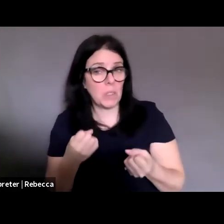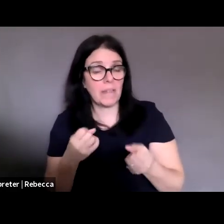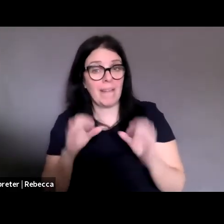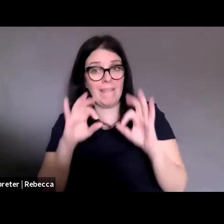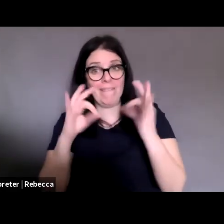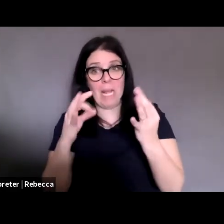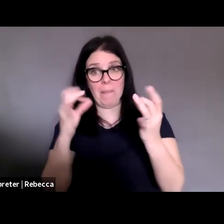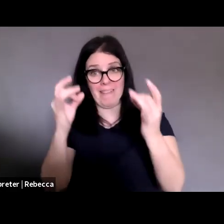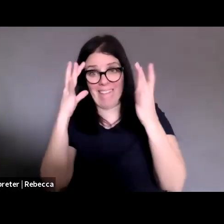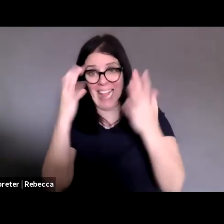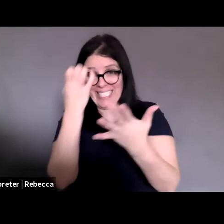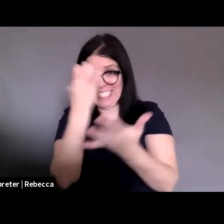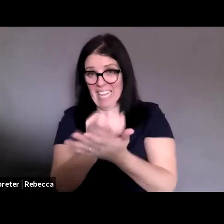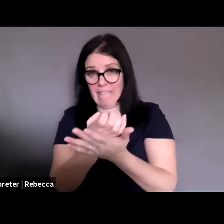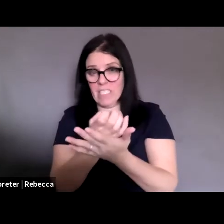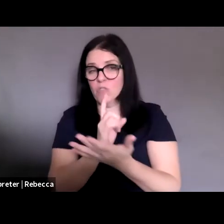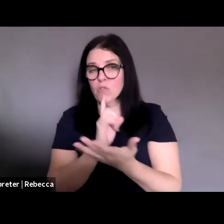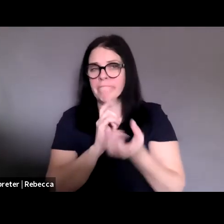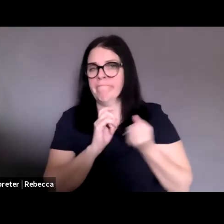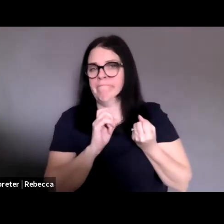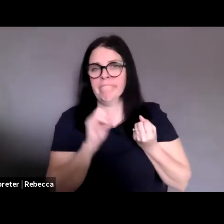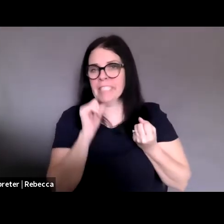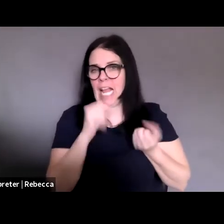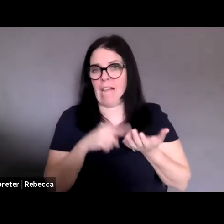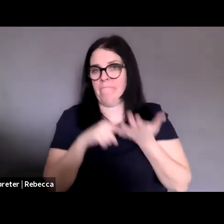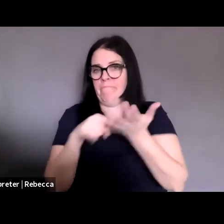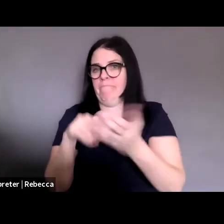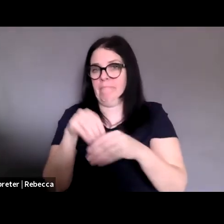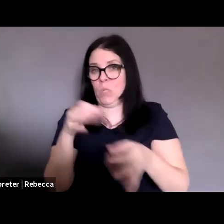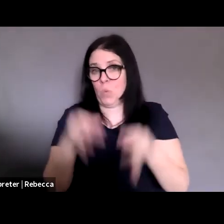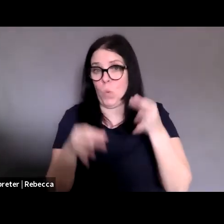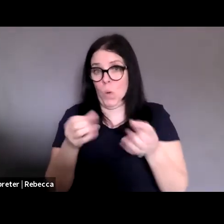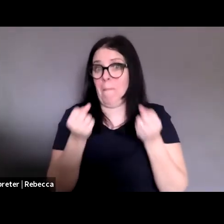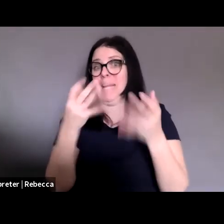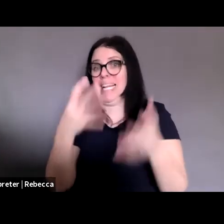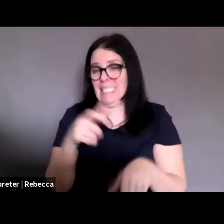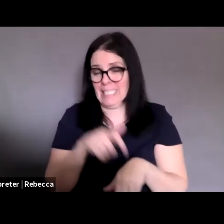being presented to courts in many cross-claim cases.